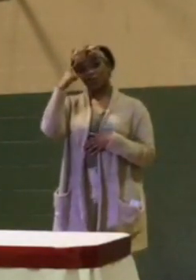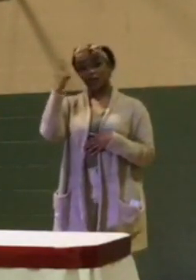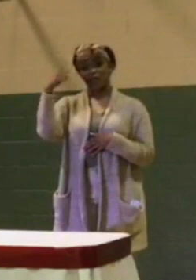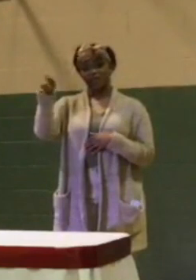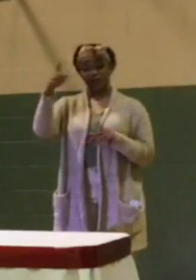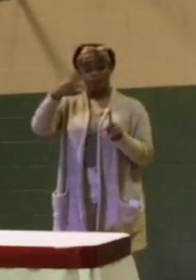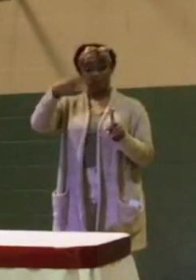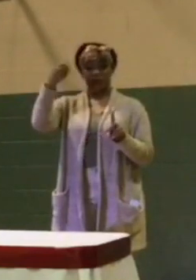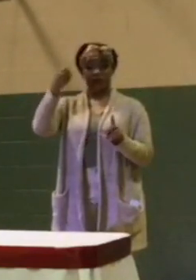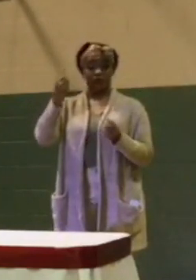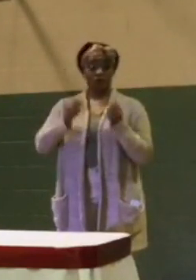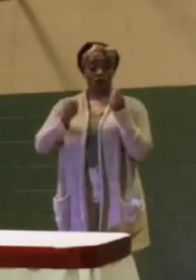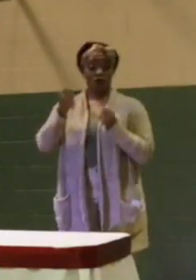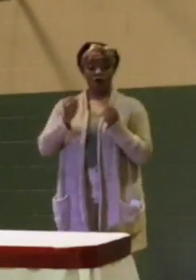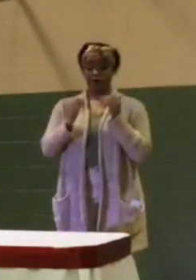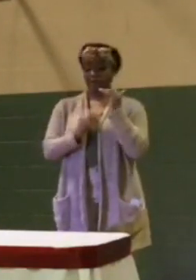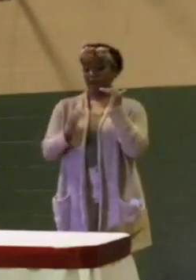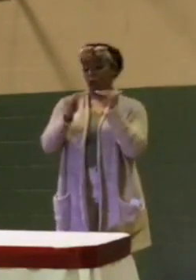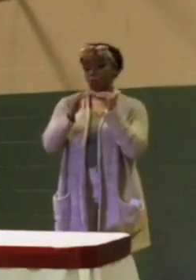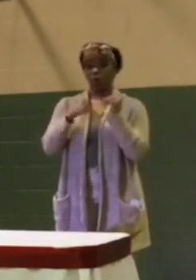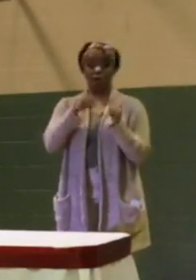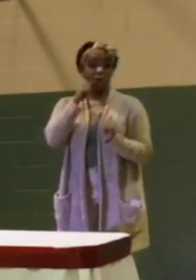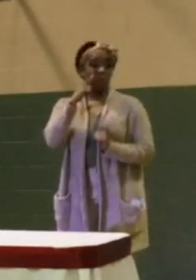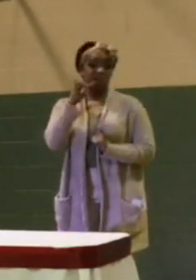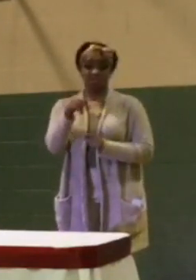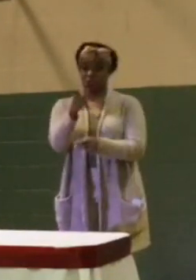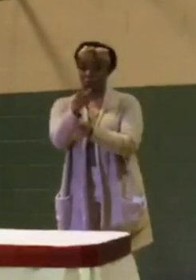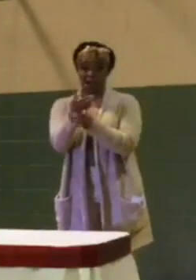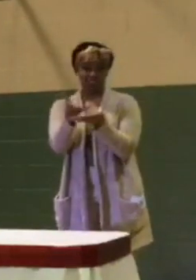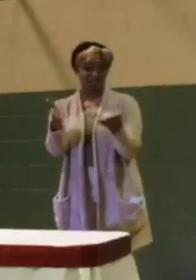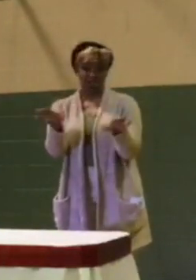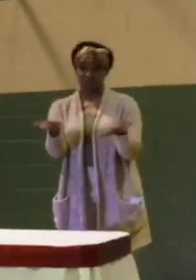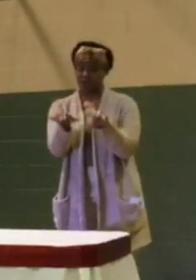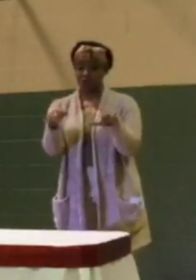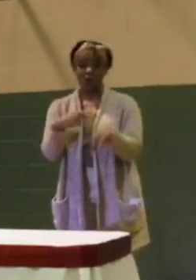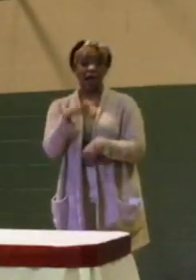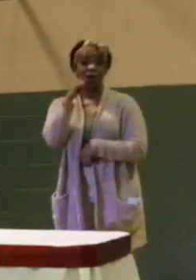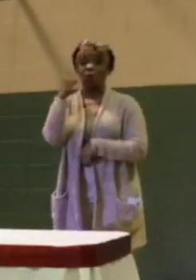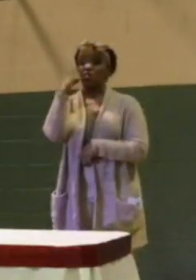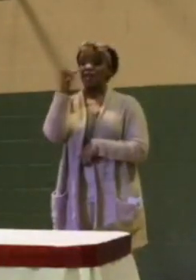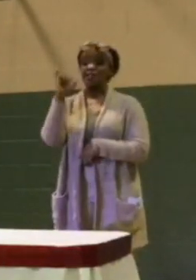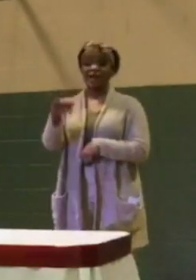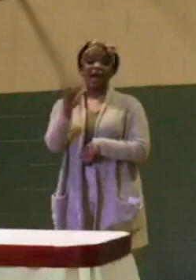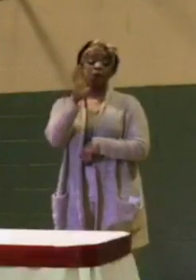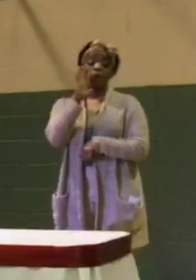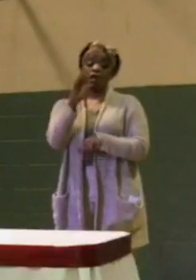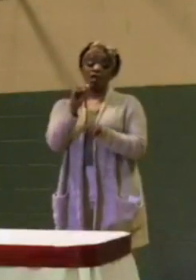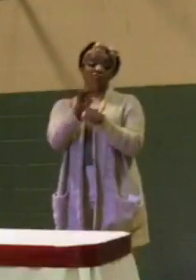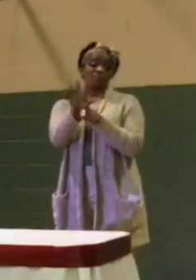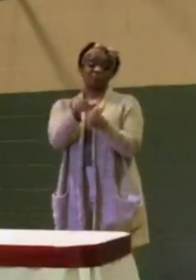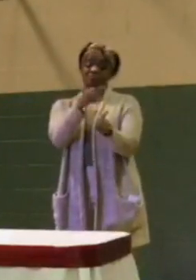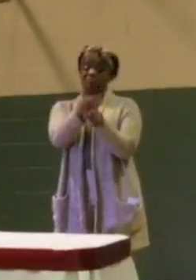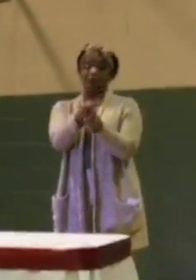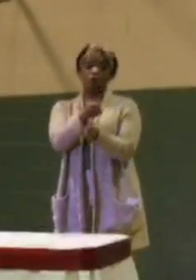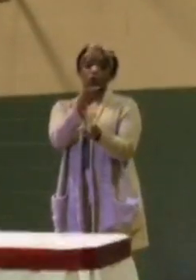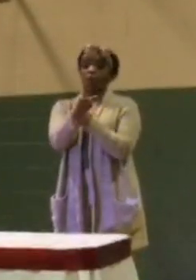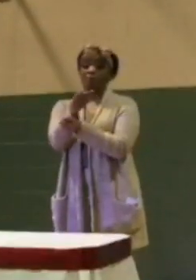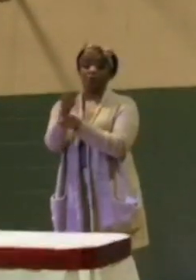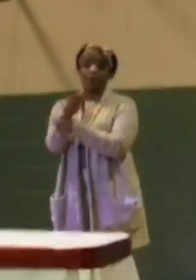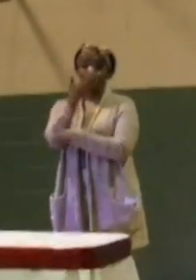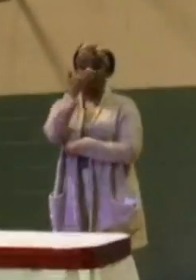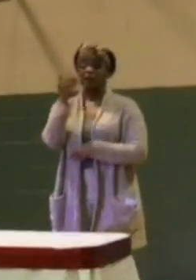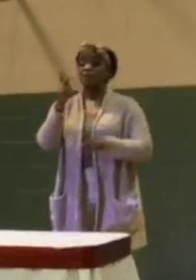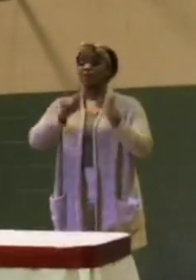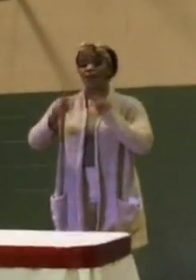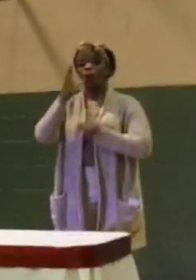it's equitable. I don't think it's the right thing to do. I don't think it's going to have the kind of impact that we think it's going to have because at the end of the day, people are going to keep